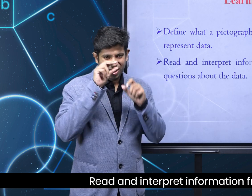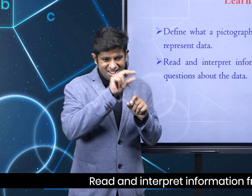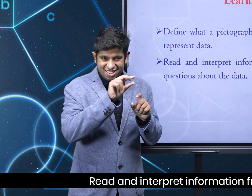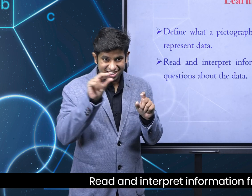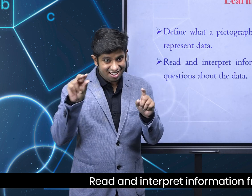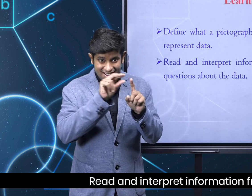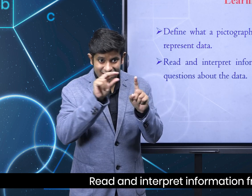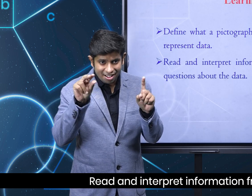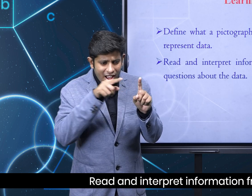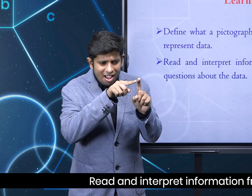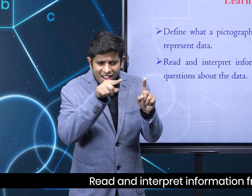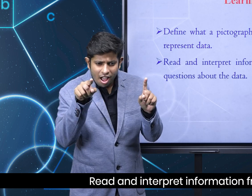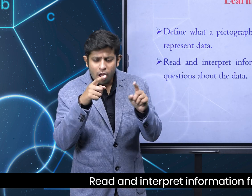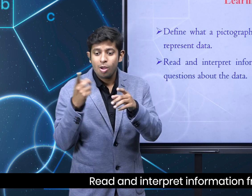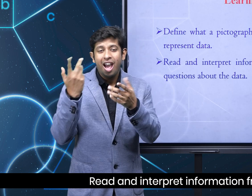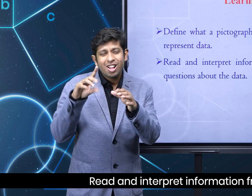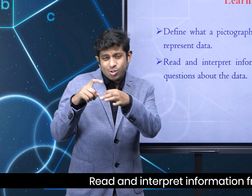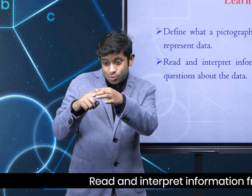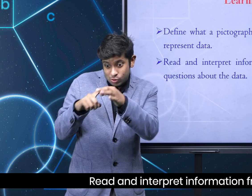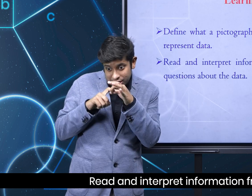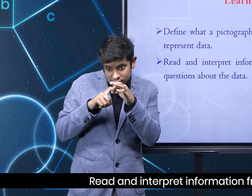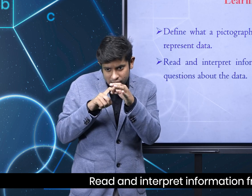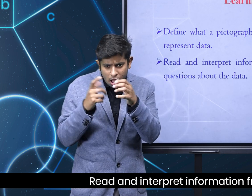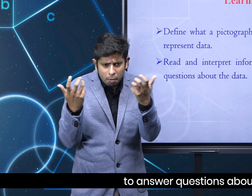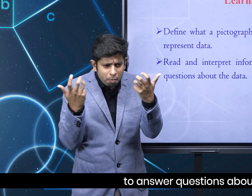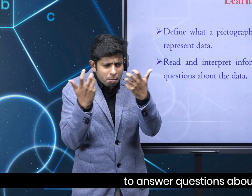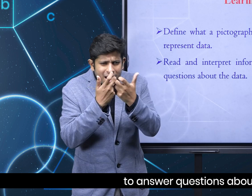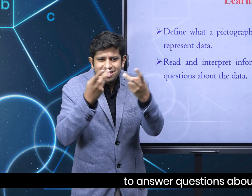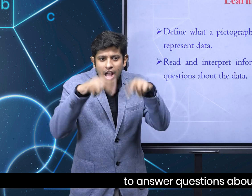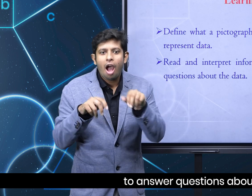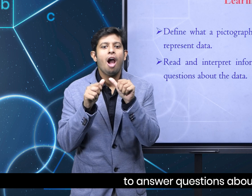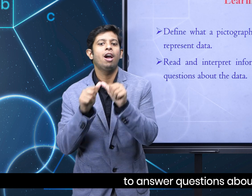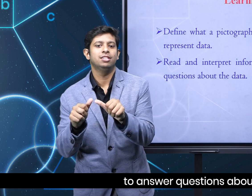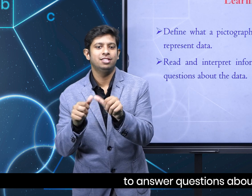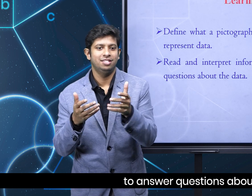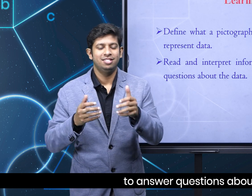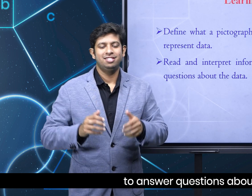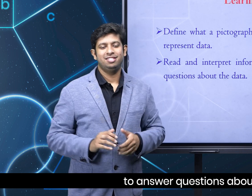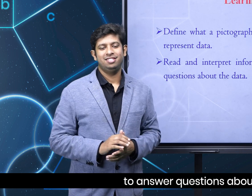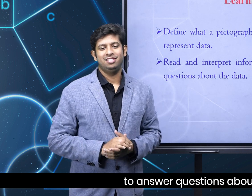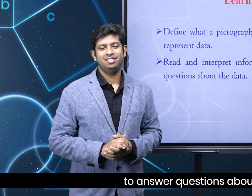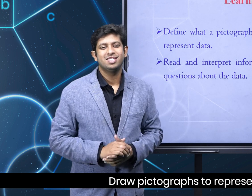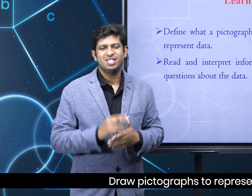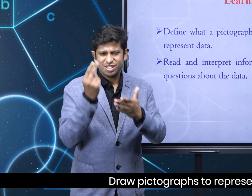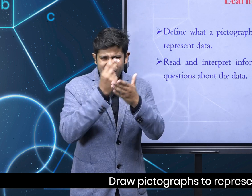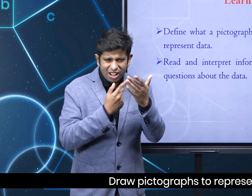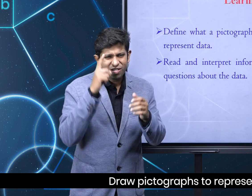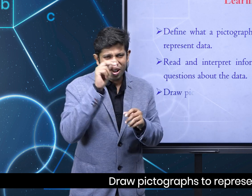Read and interpret information from a pictograph to answer questions about the data. Draw pictographs